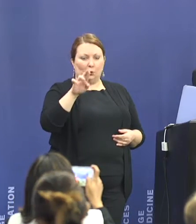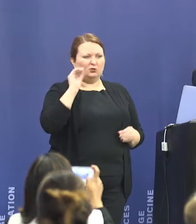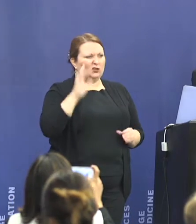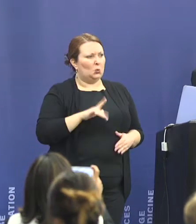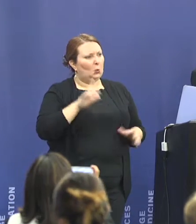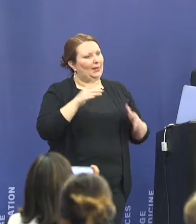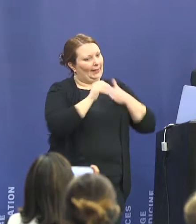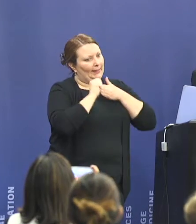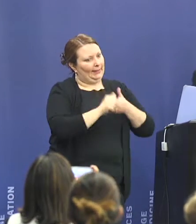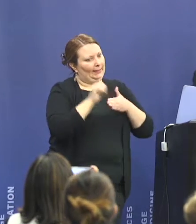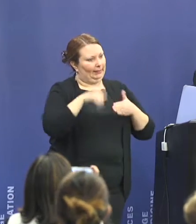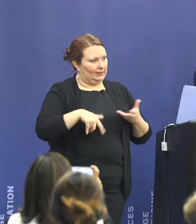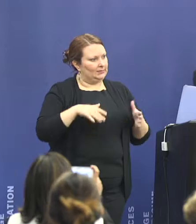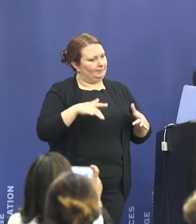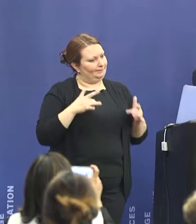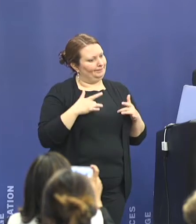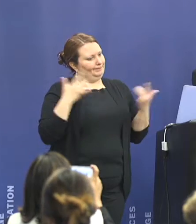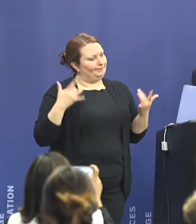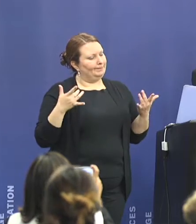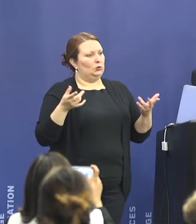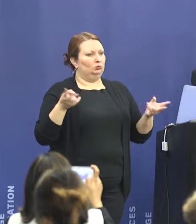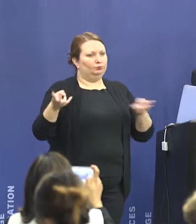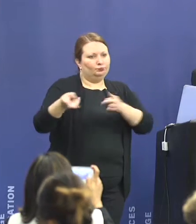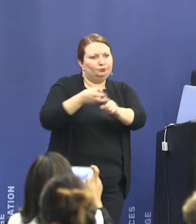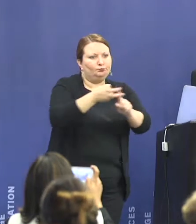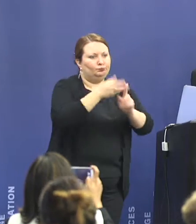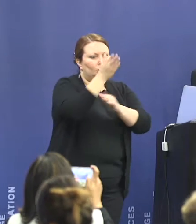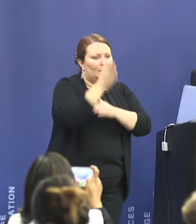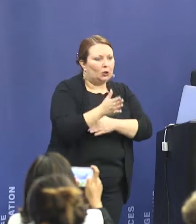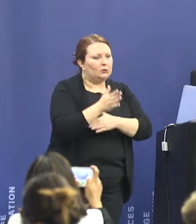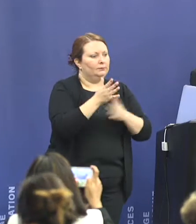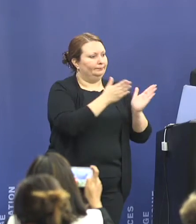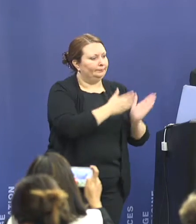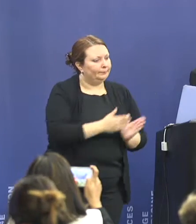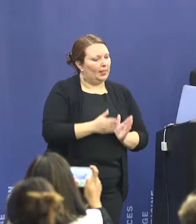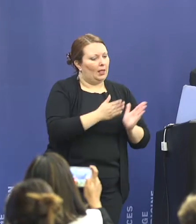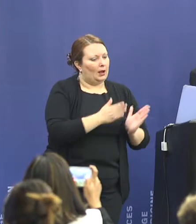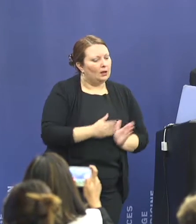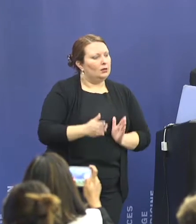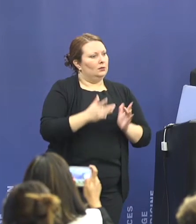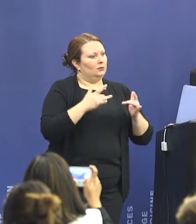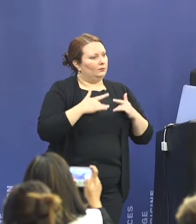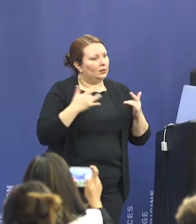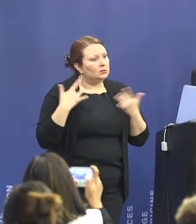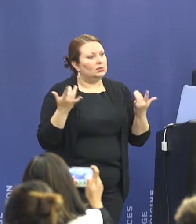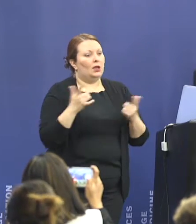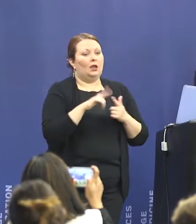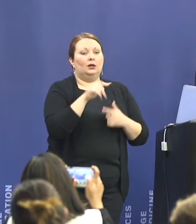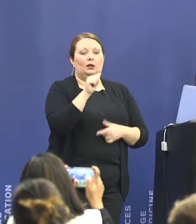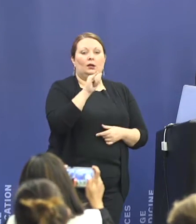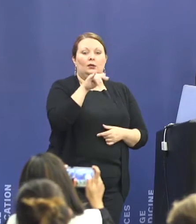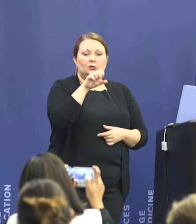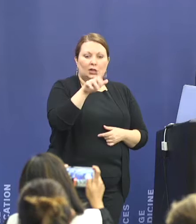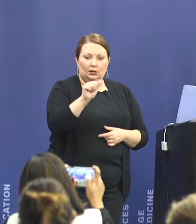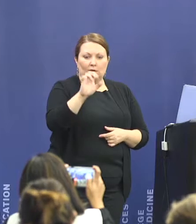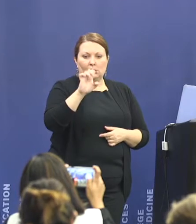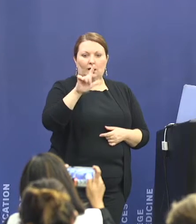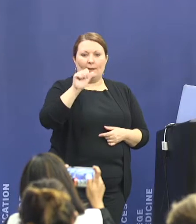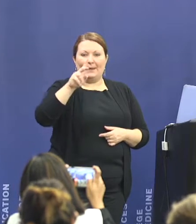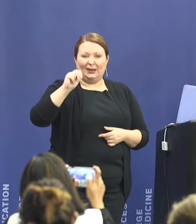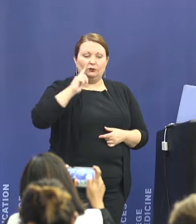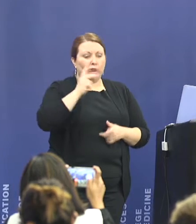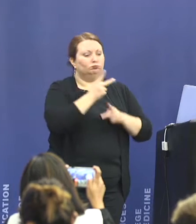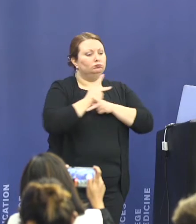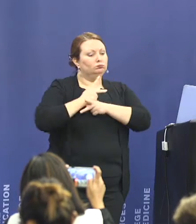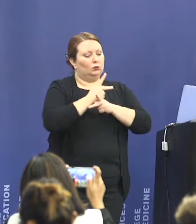fall to bring in excellent speakers and organize these presentations, and Aisha Elamin from my office for overseeing the process and